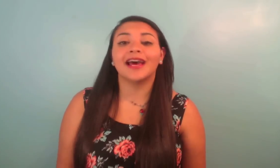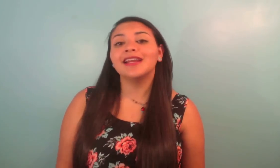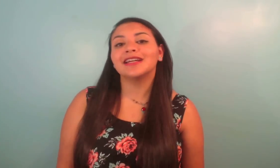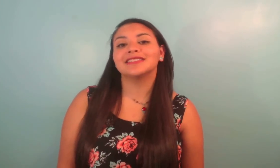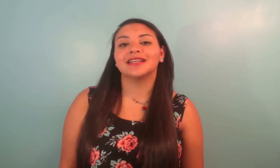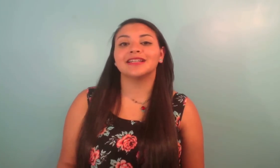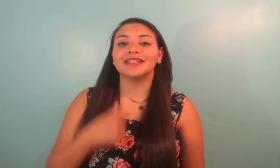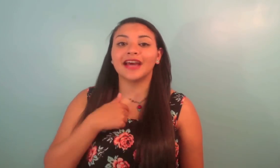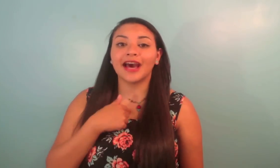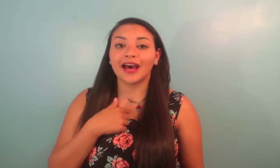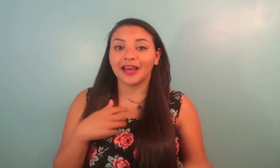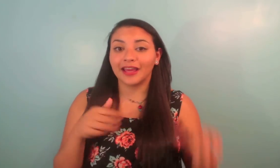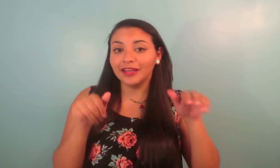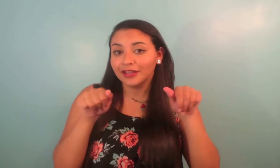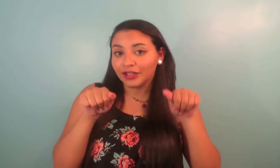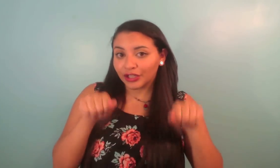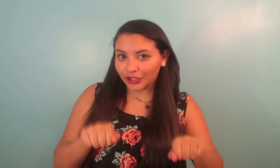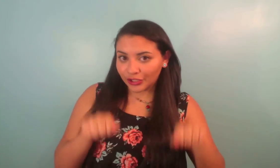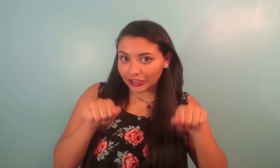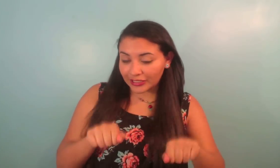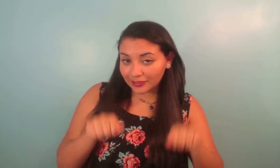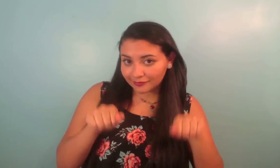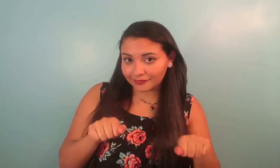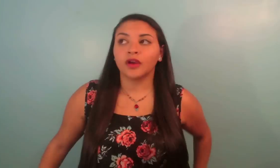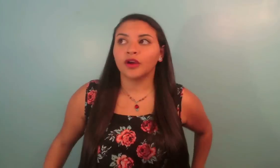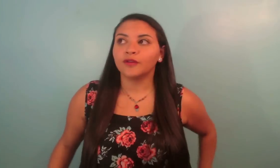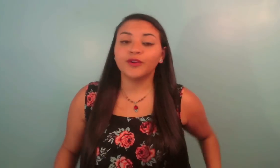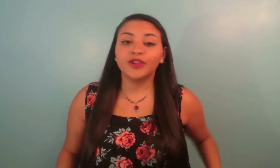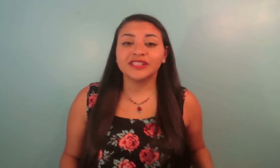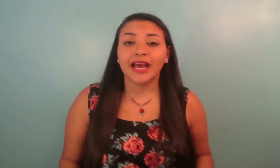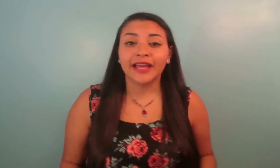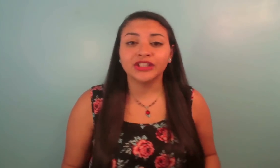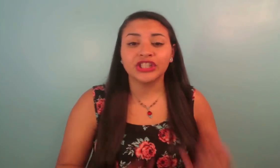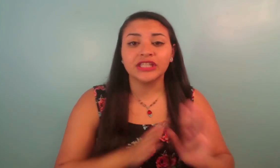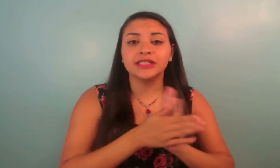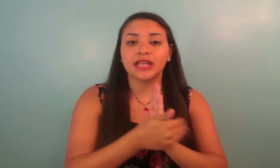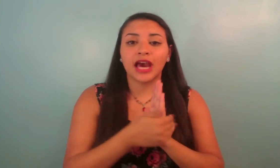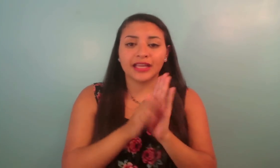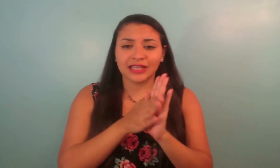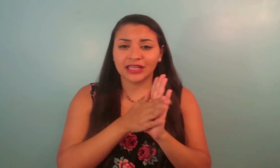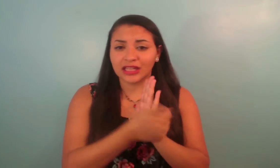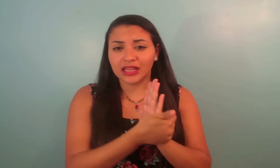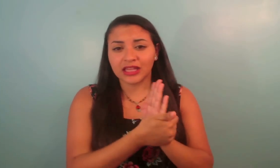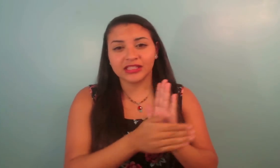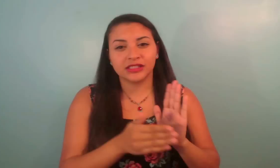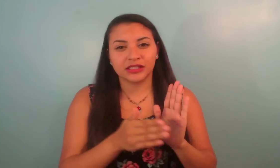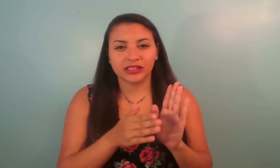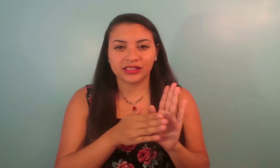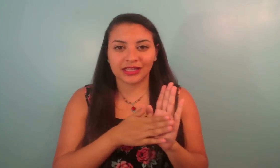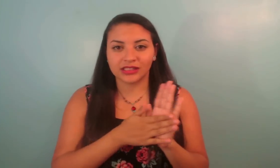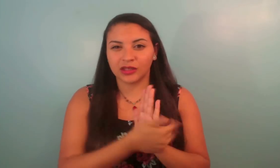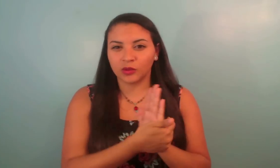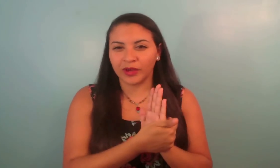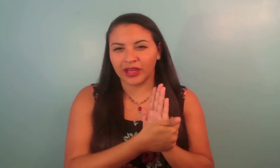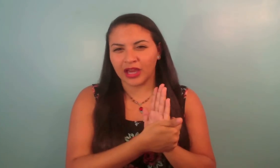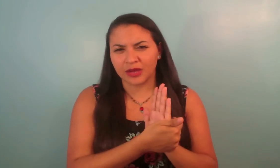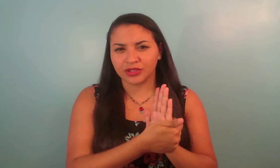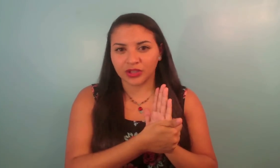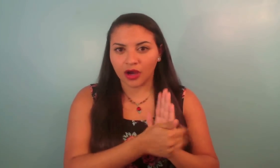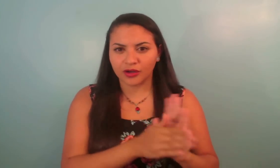I signed I, could. For the sign cheat, I sign it like this because that's like the way I was taught or